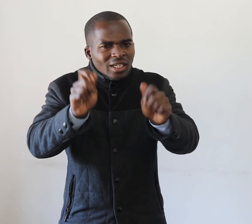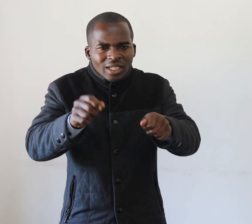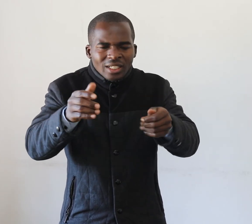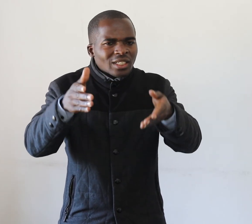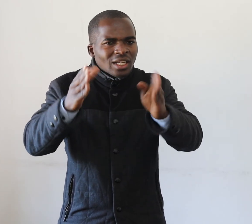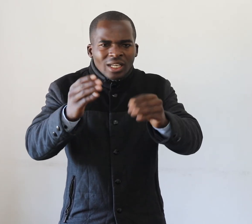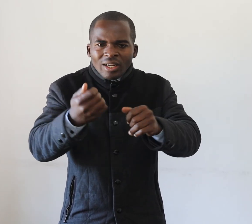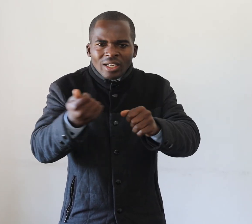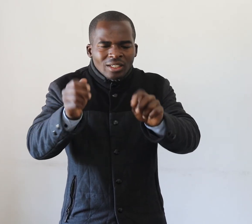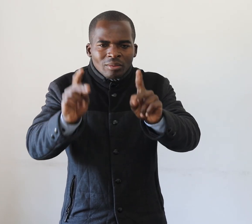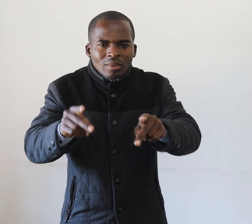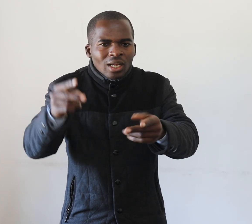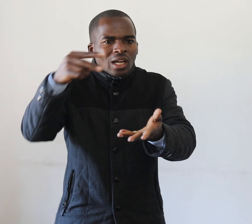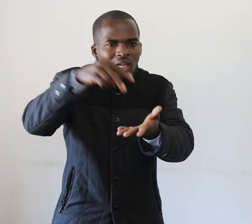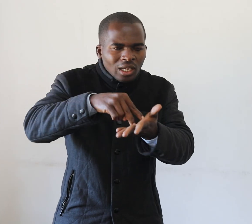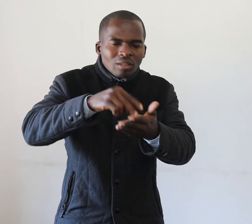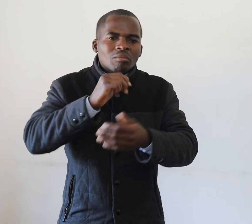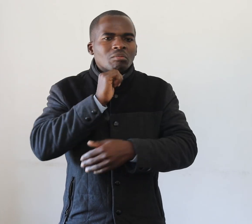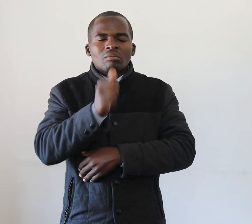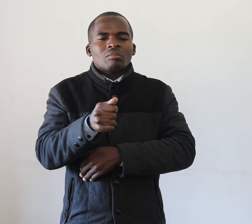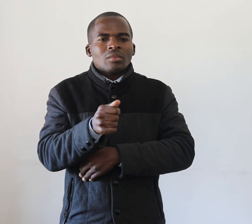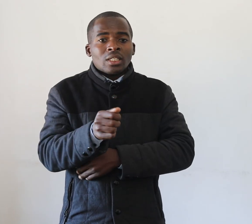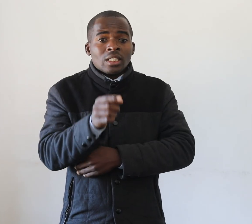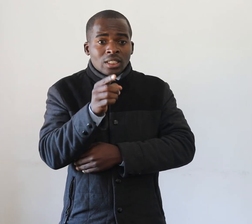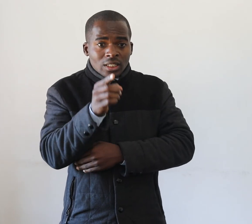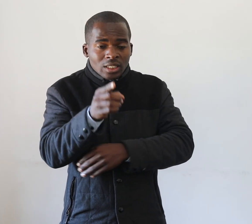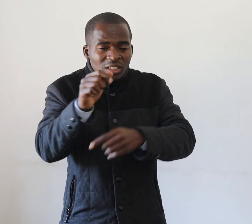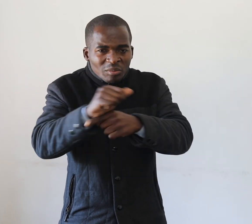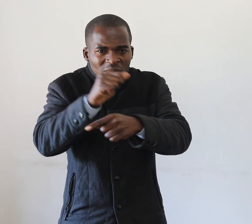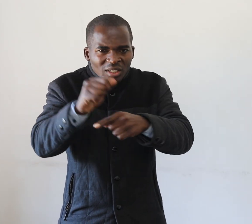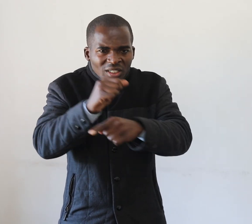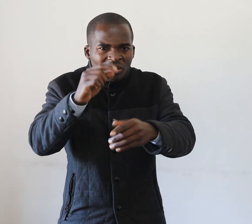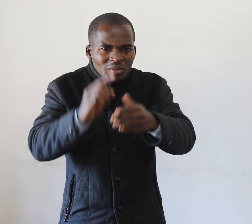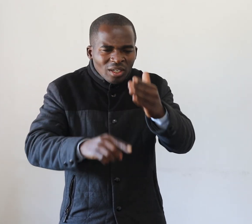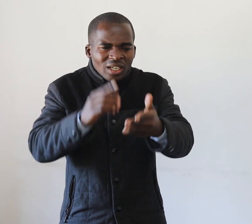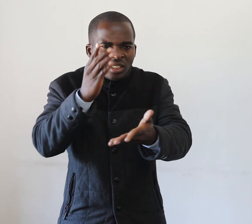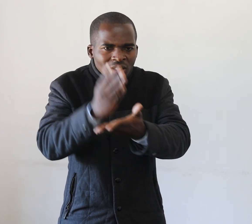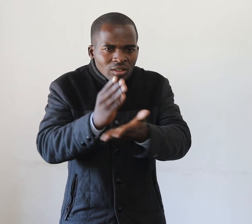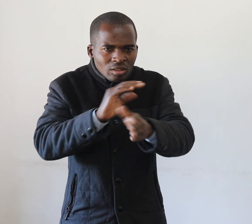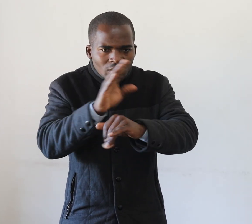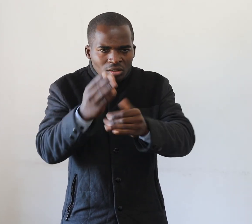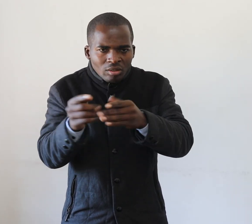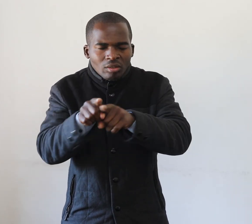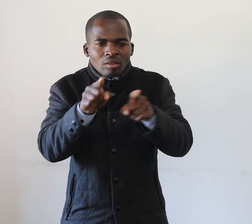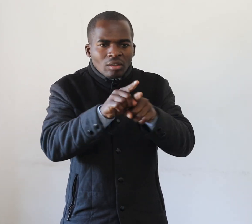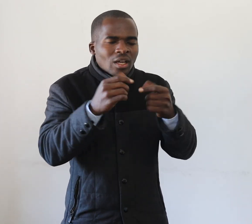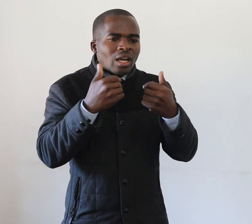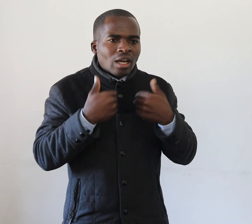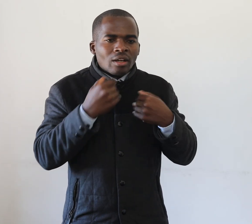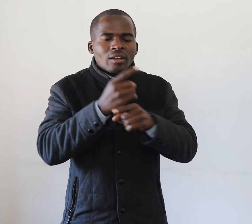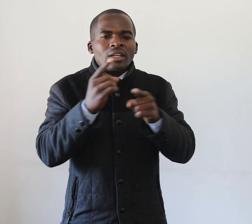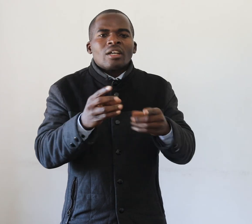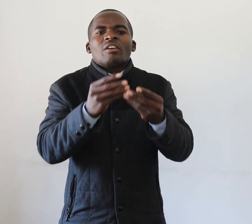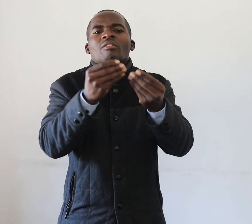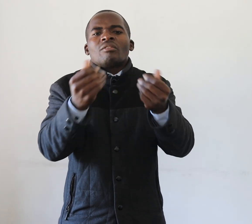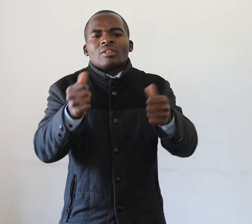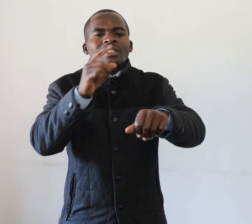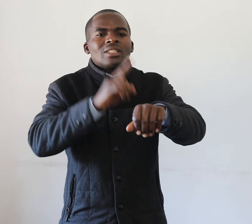The practical effect is to avoid appointing a replacement for a very short remaining period